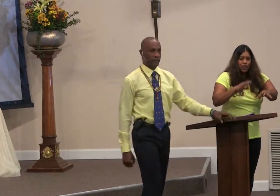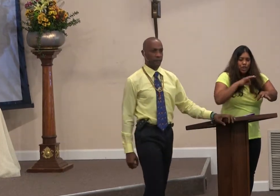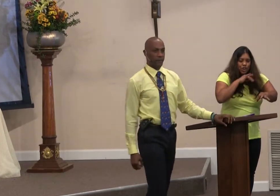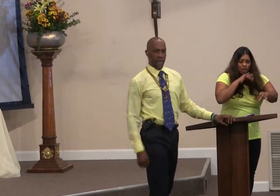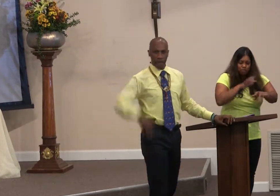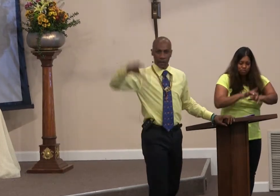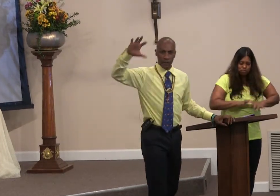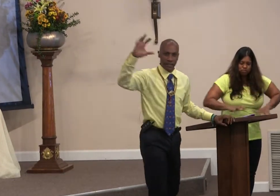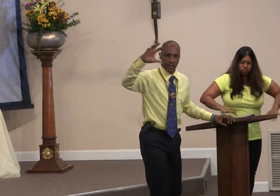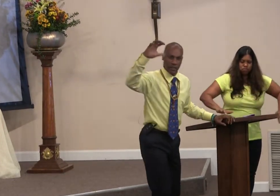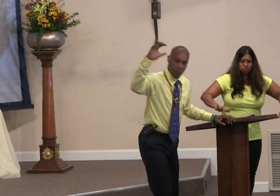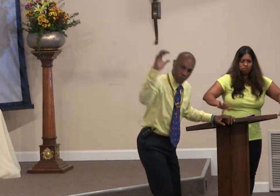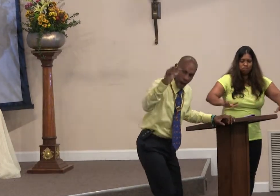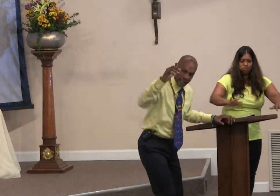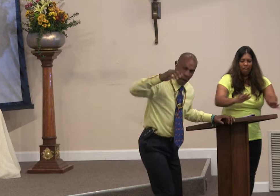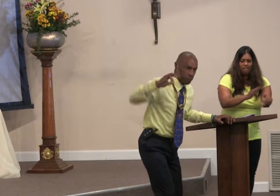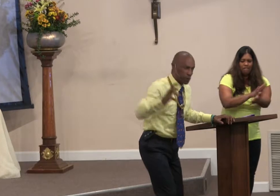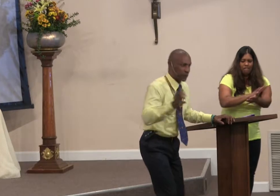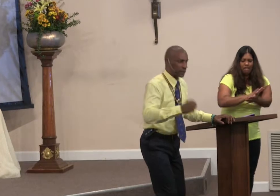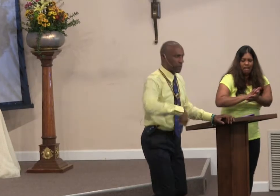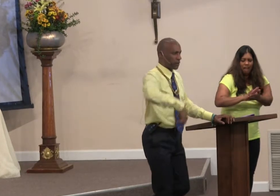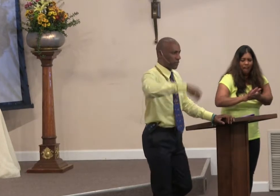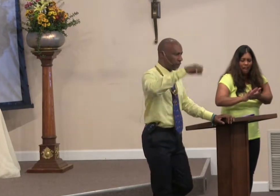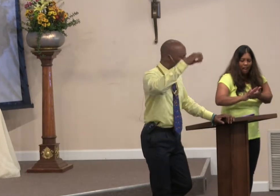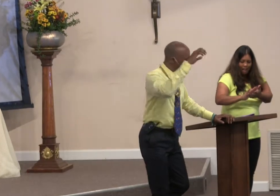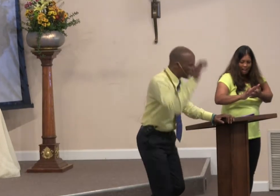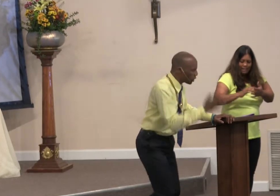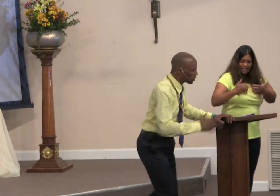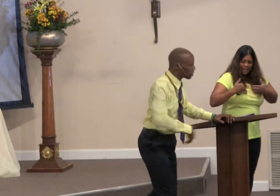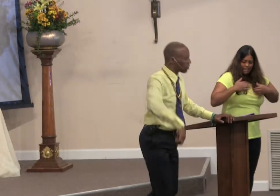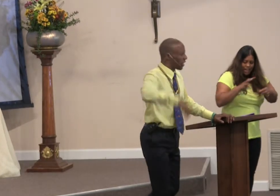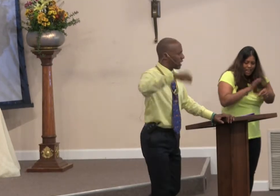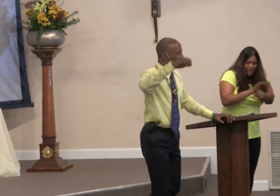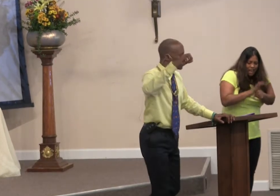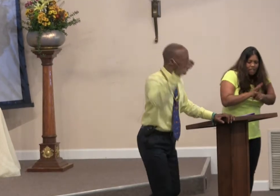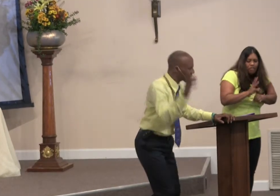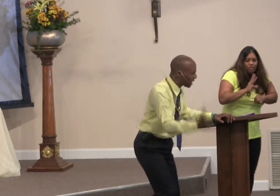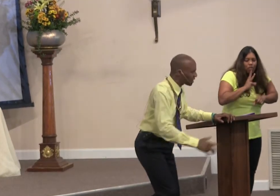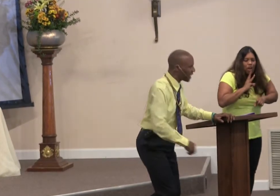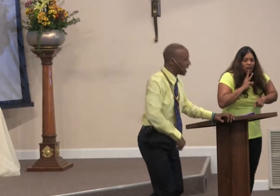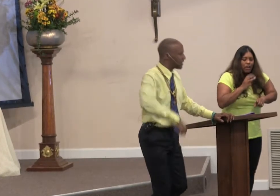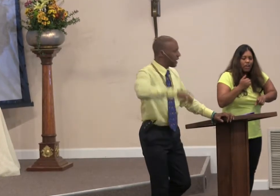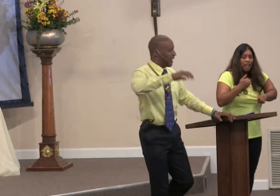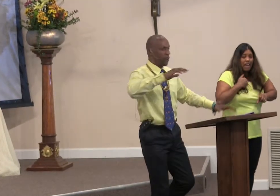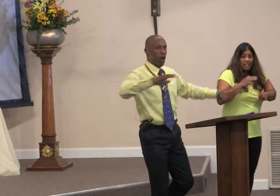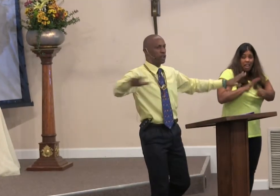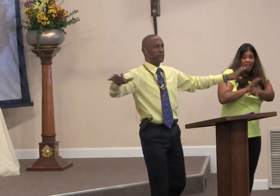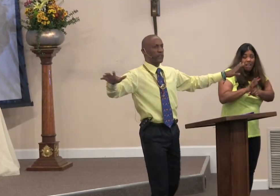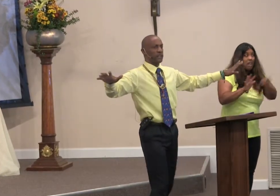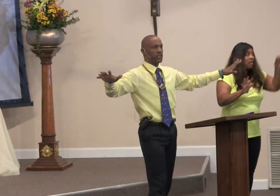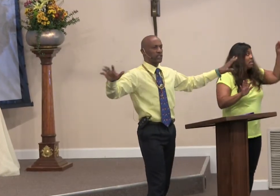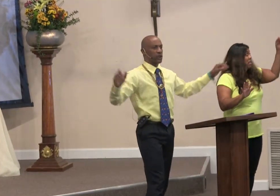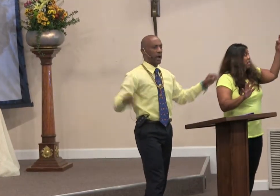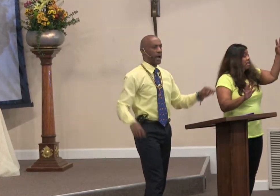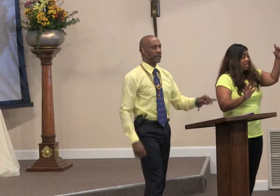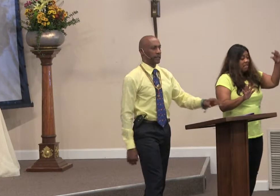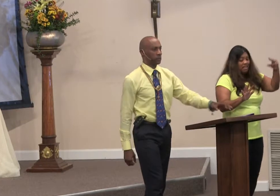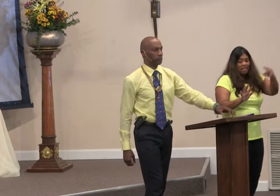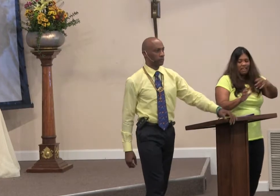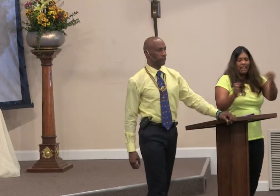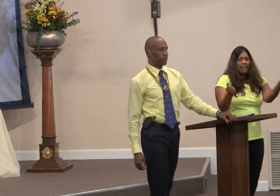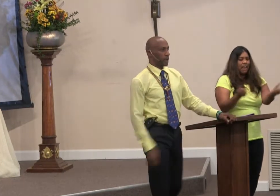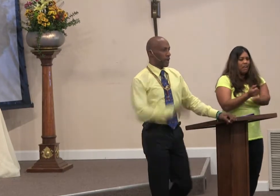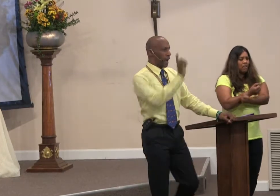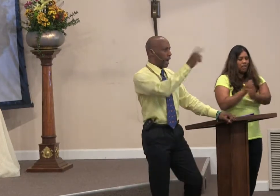heavy. And that it receives the right and perfect amount of moisture and sunlight, and all the conditions are